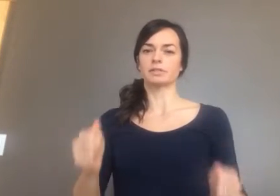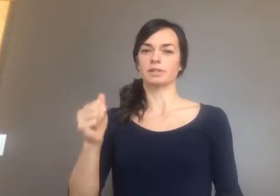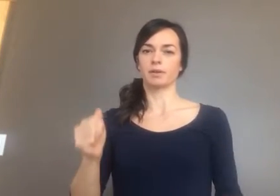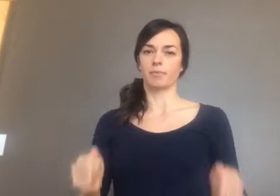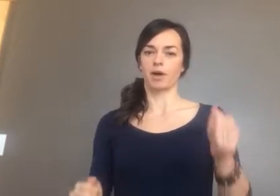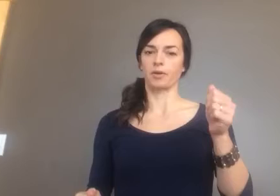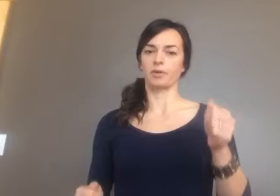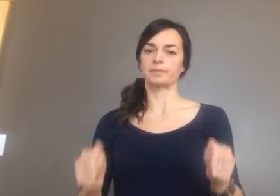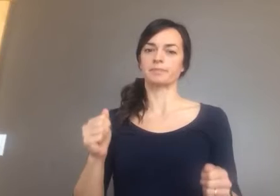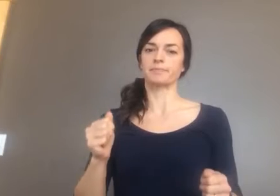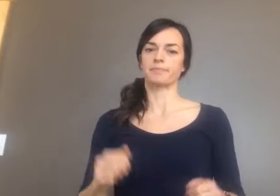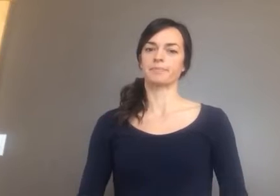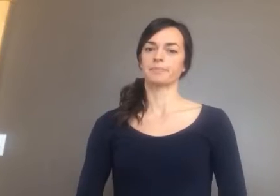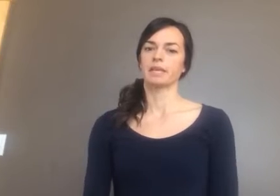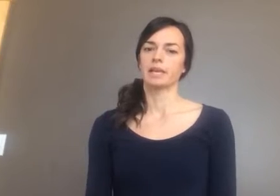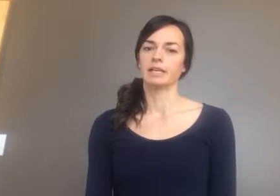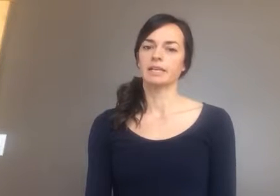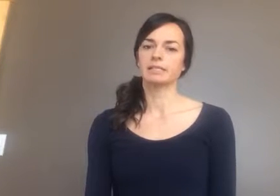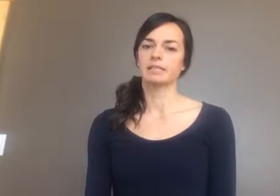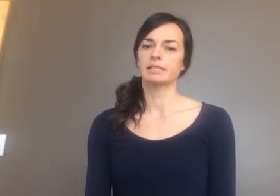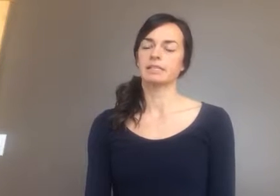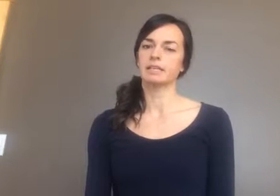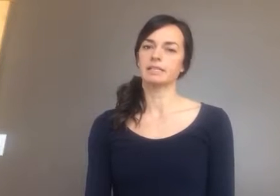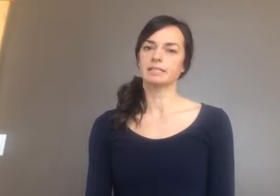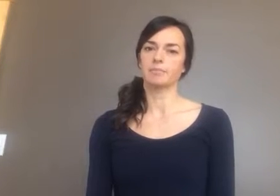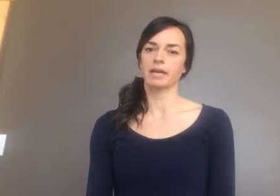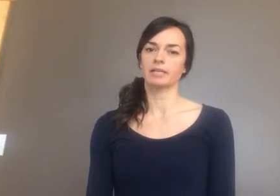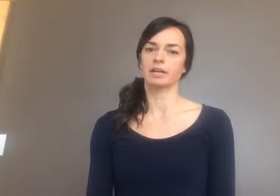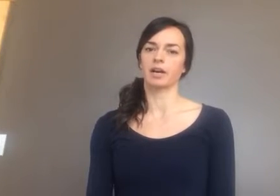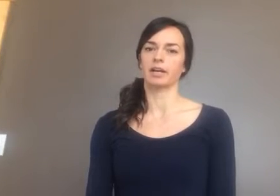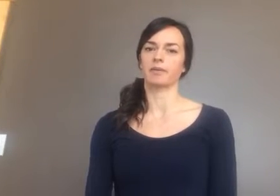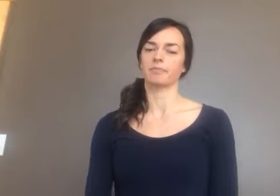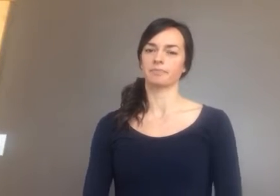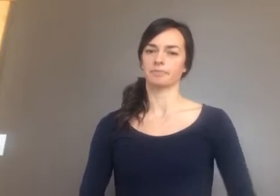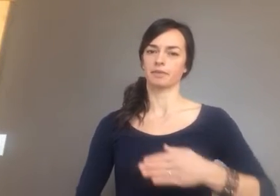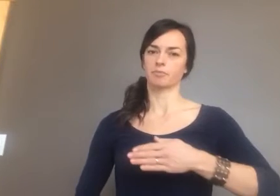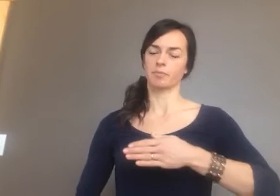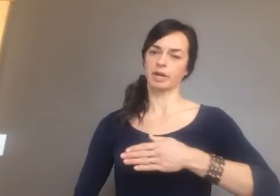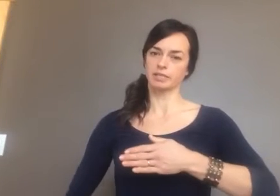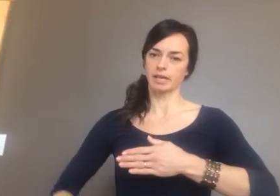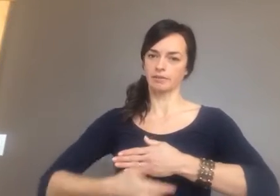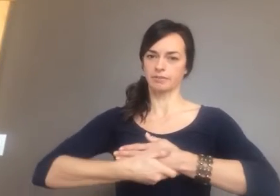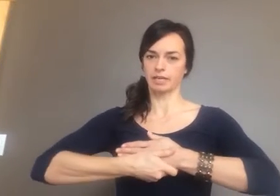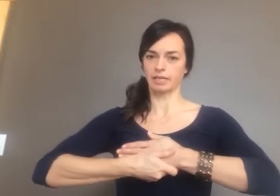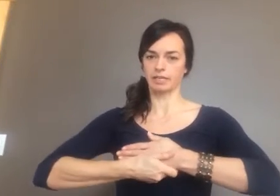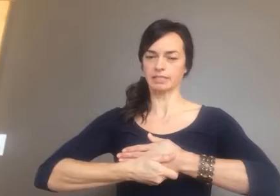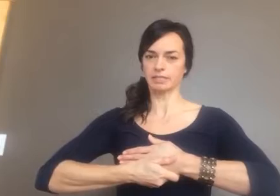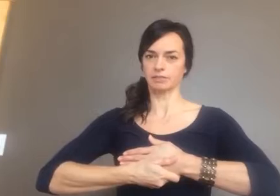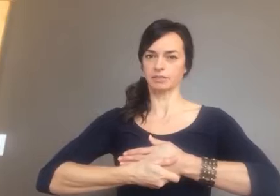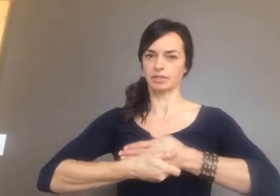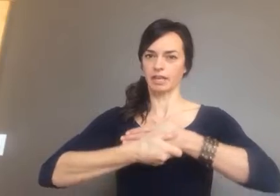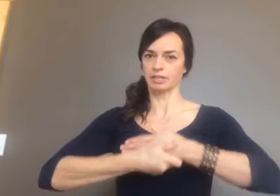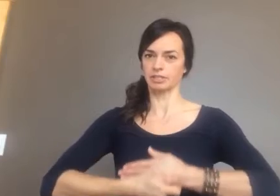the Mongols. Next is England's Magna Carta. Remember our sign for England, those good